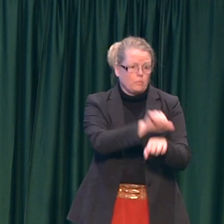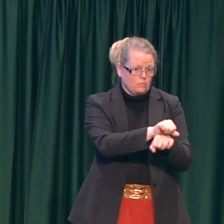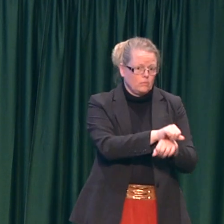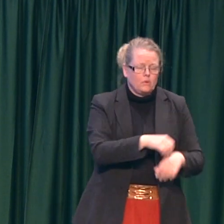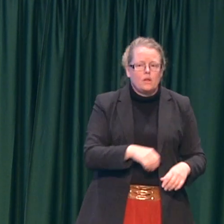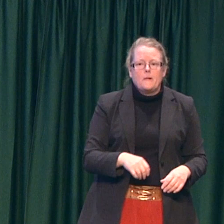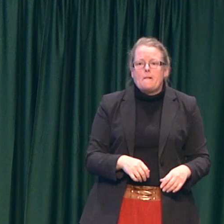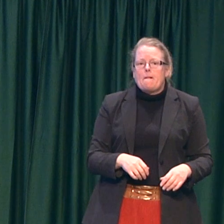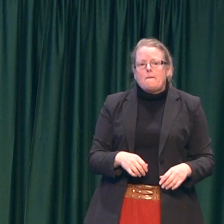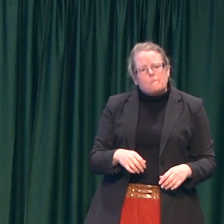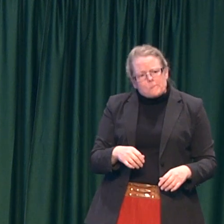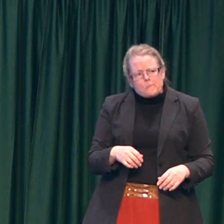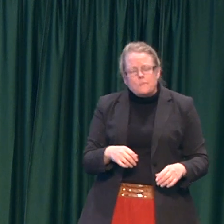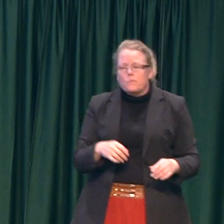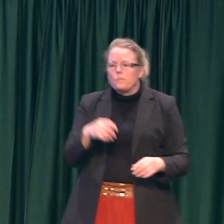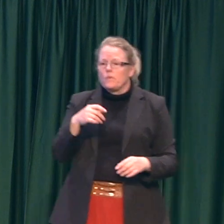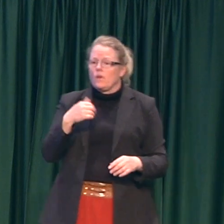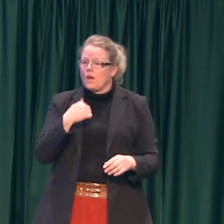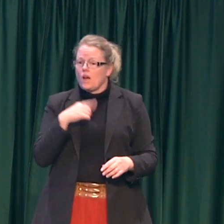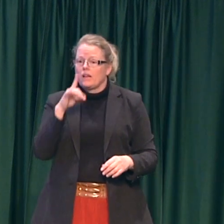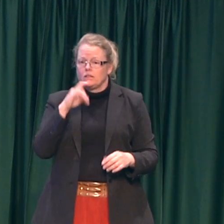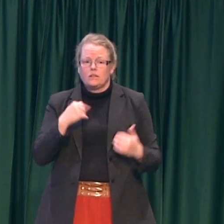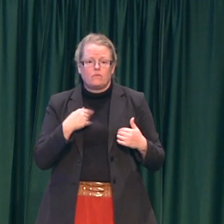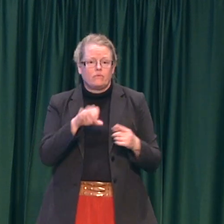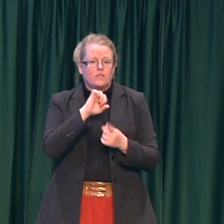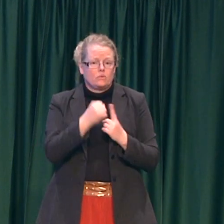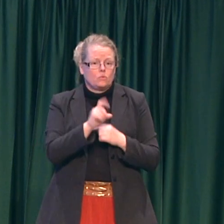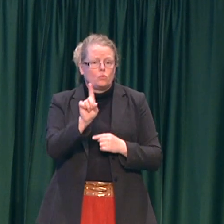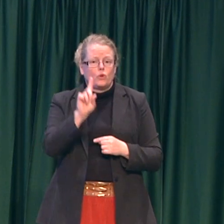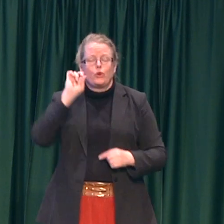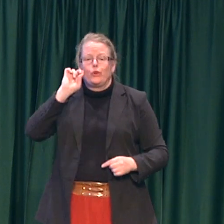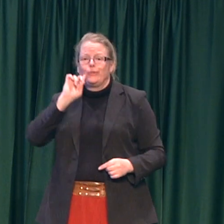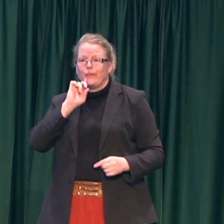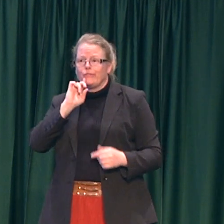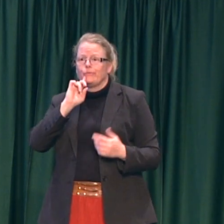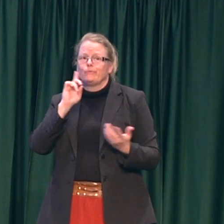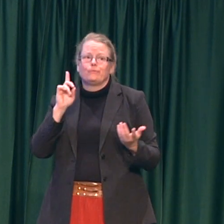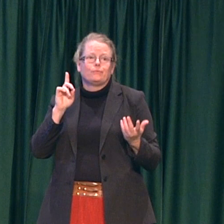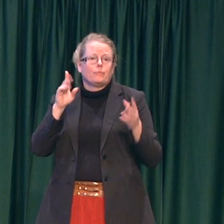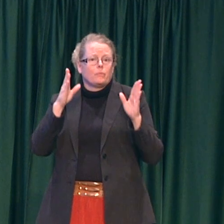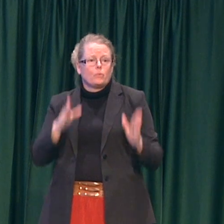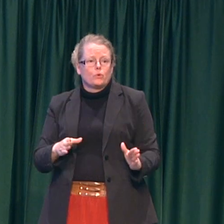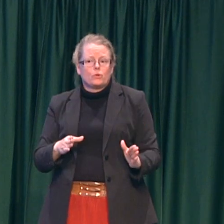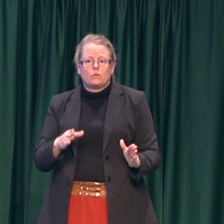Deaf people often for medical appointments experience a no-show, where the interpreter just does not show up.